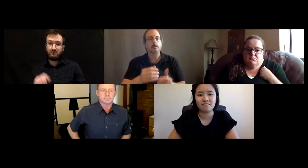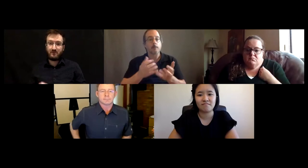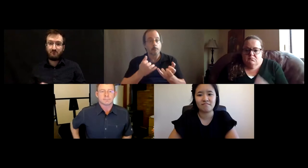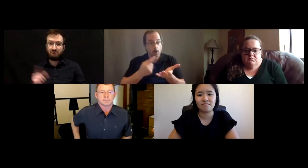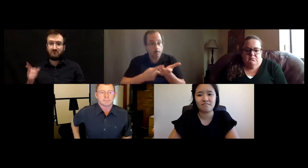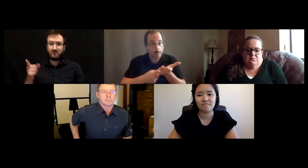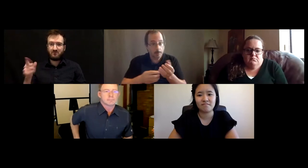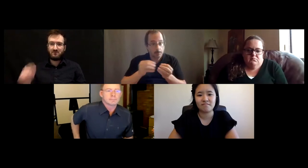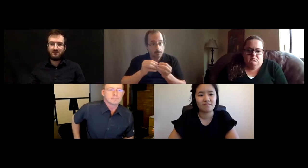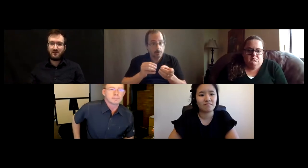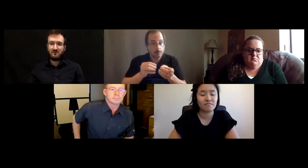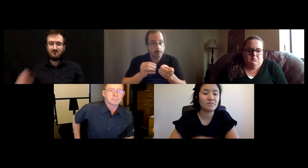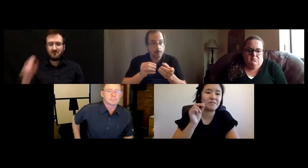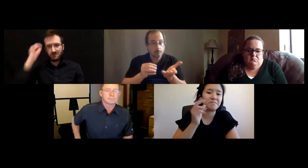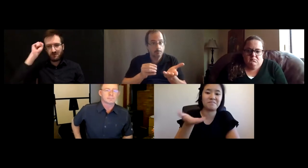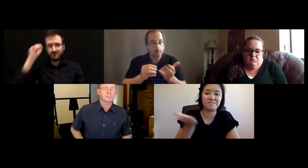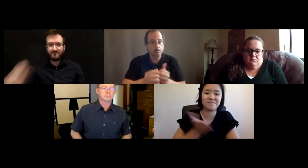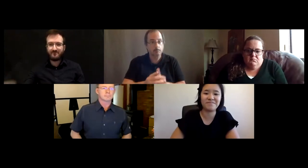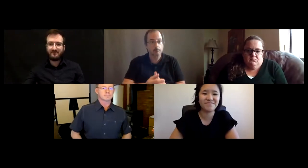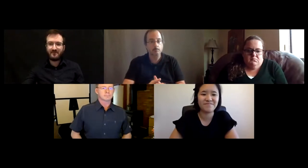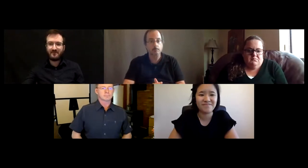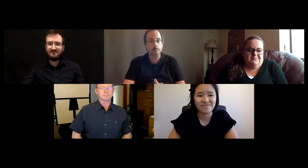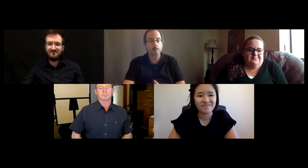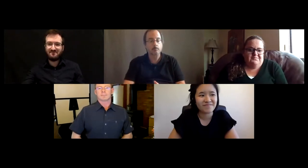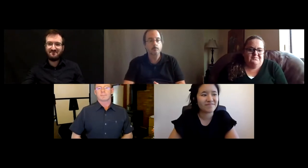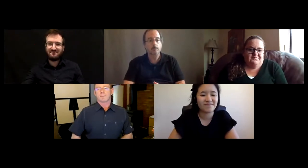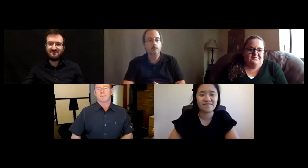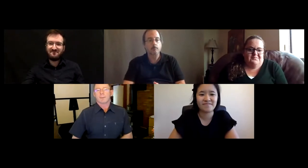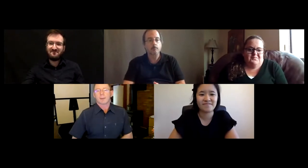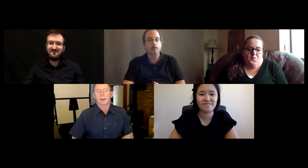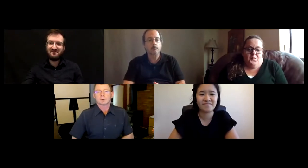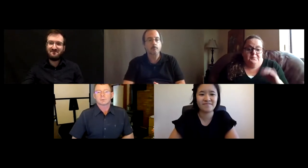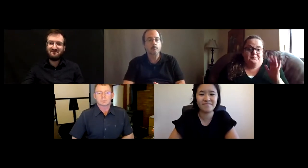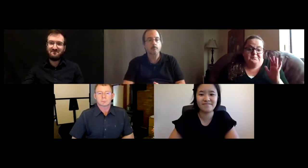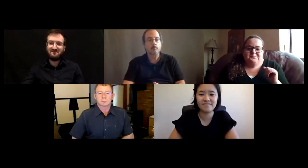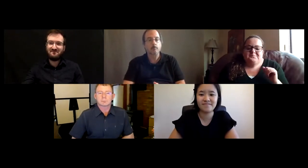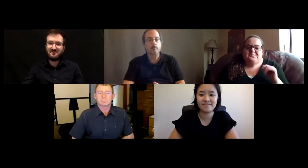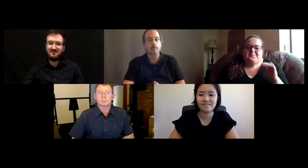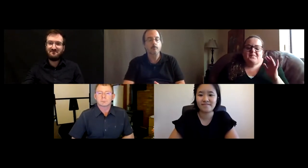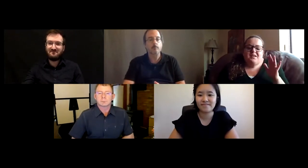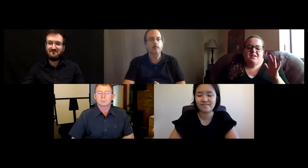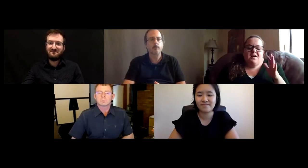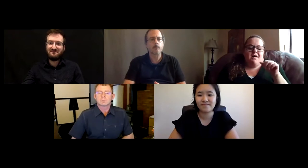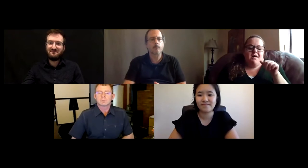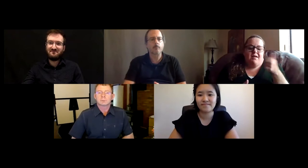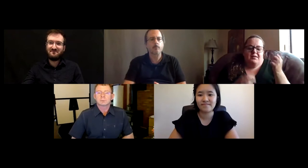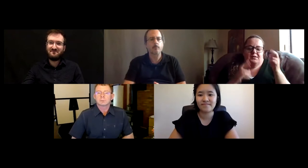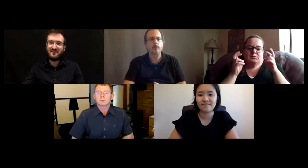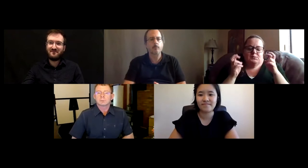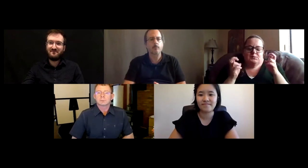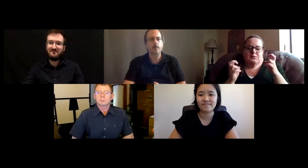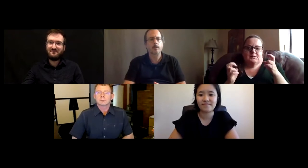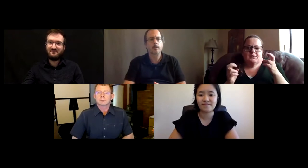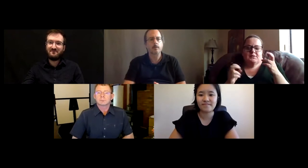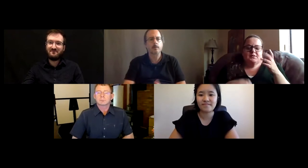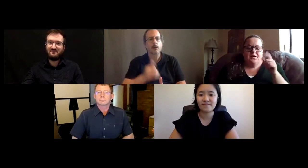others. Stacy? Or Michelle, did you have anything else that you wanted to add? Stacy?